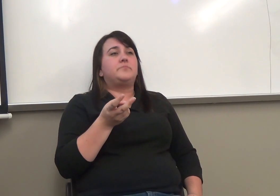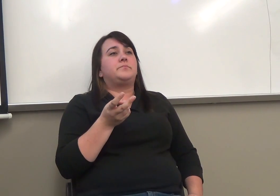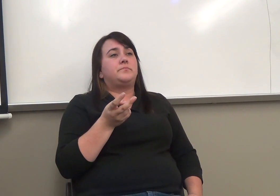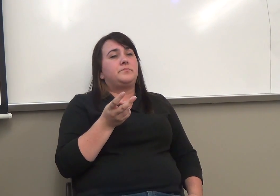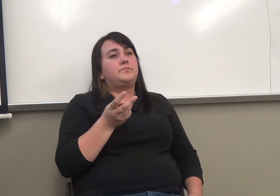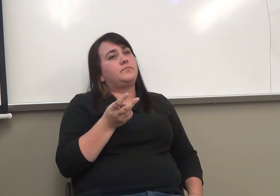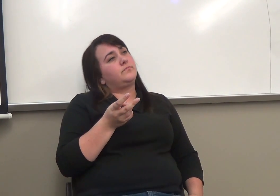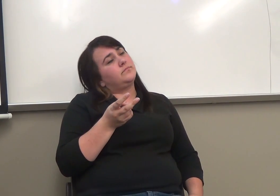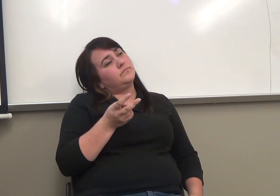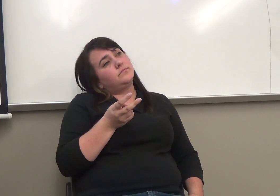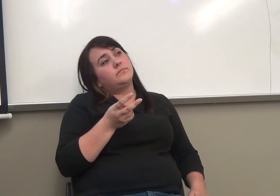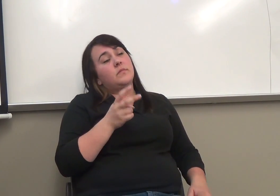The